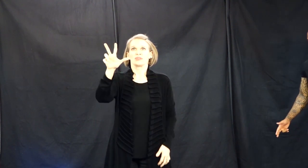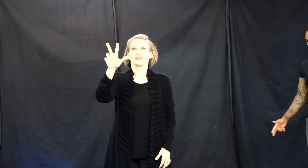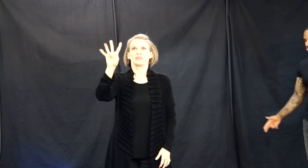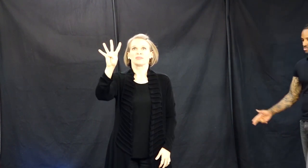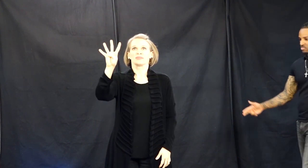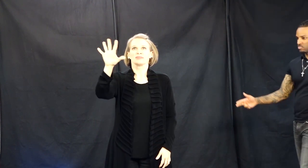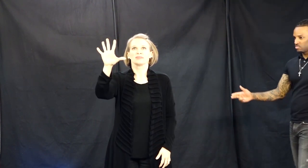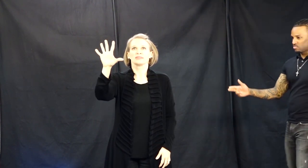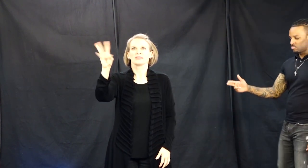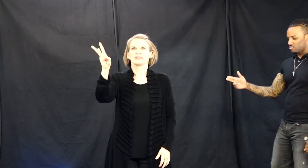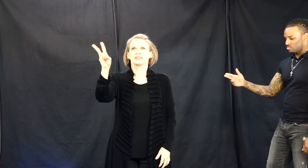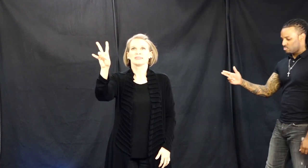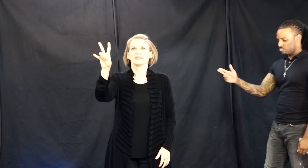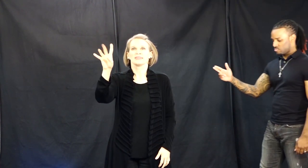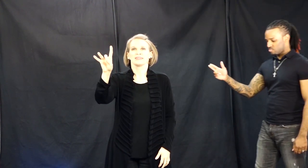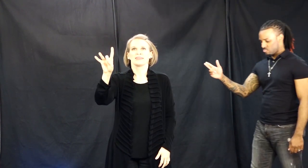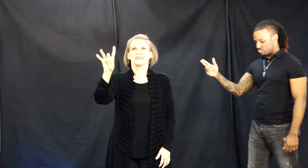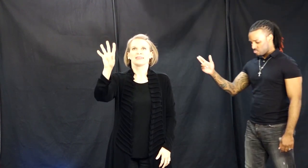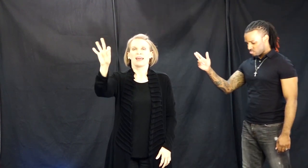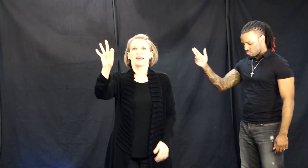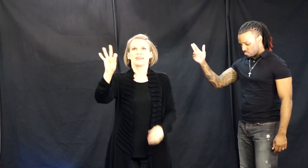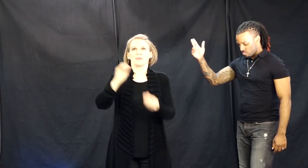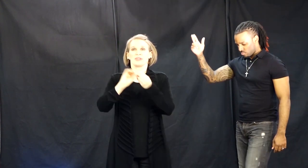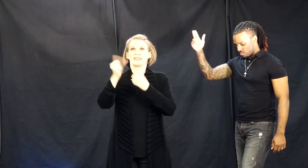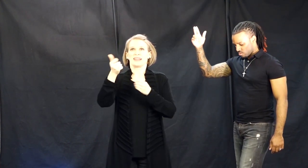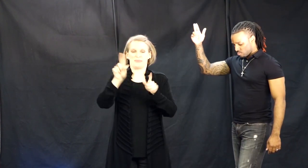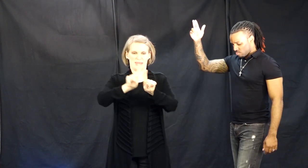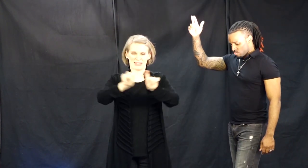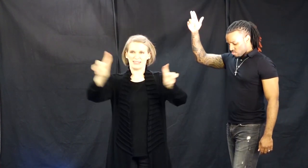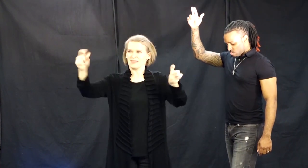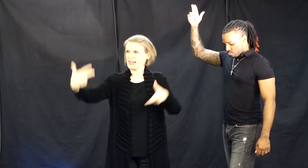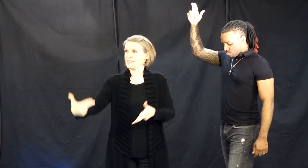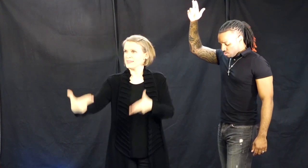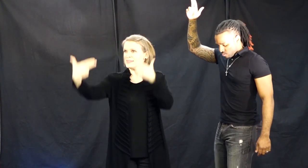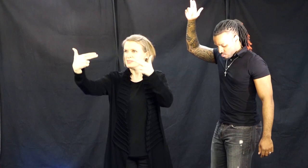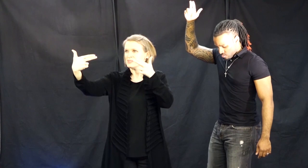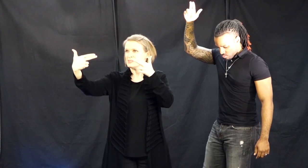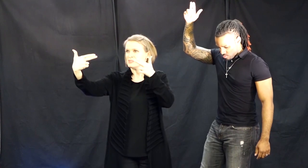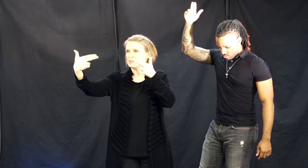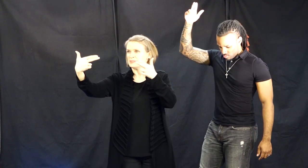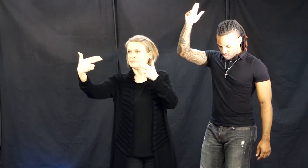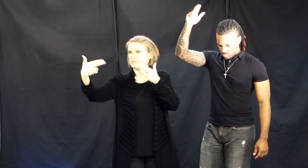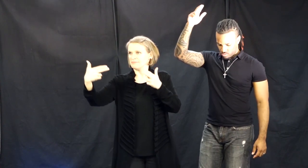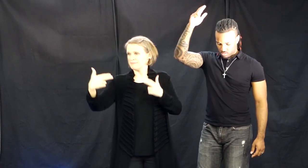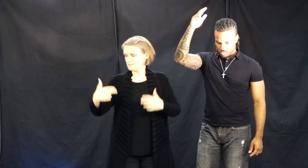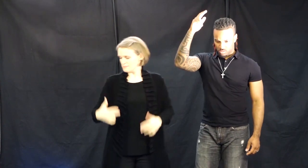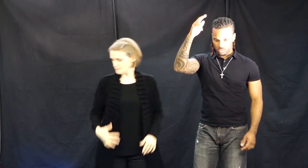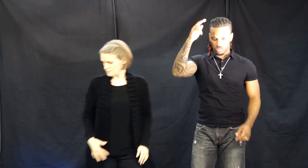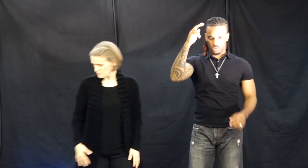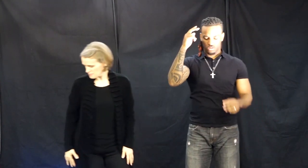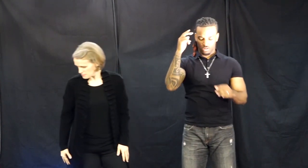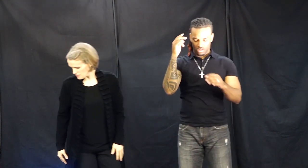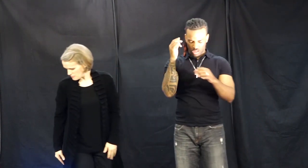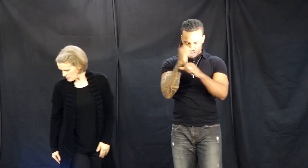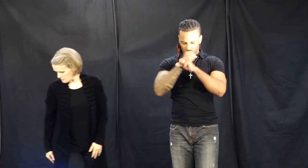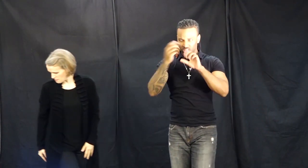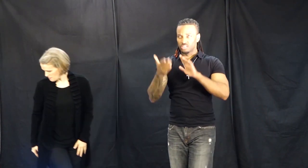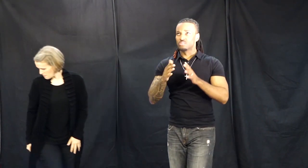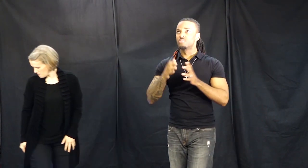3, 4, 5, 6, 7, 8, 9. Number 10. Paces higher. I imagine death so much